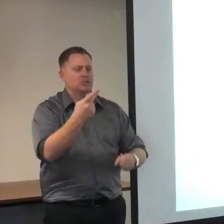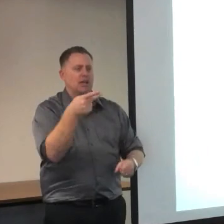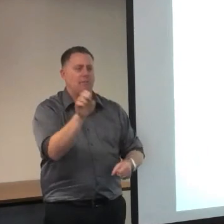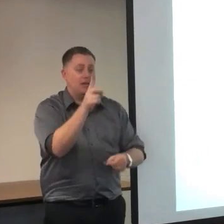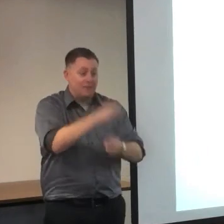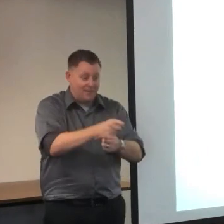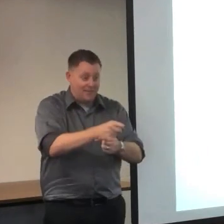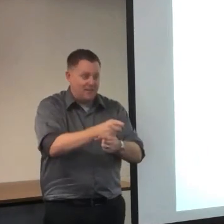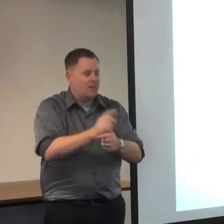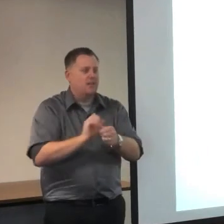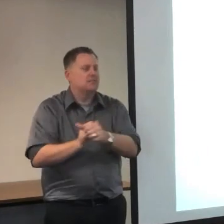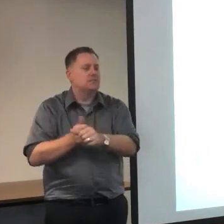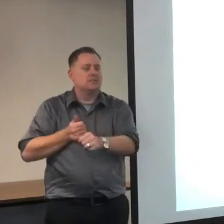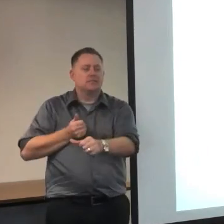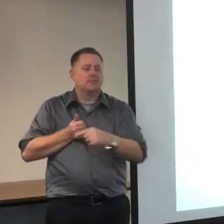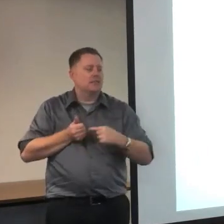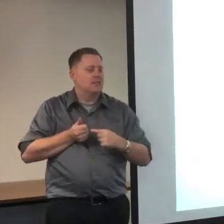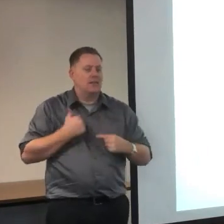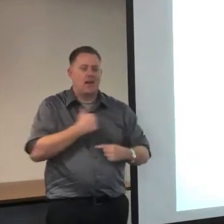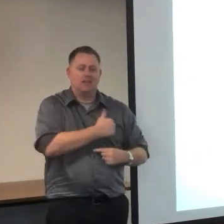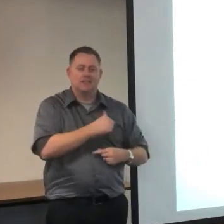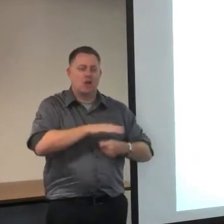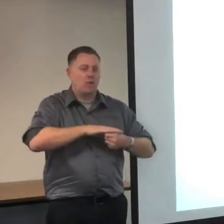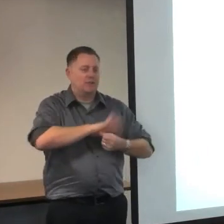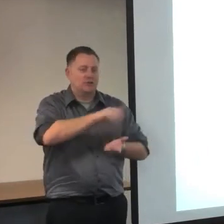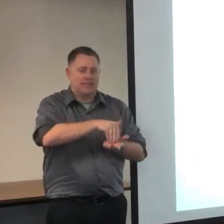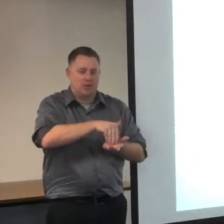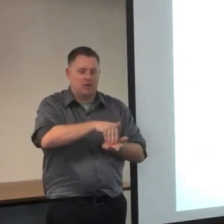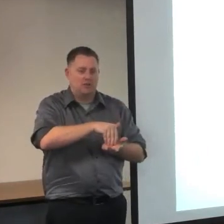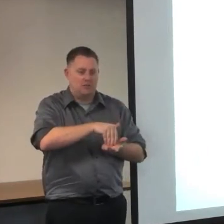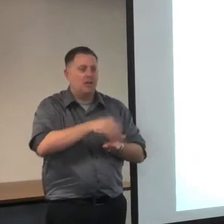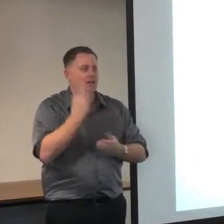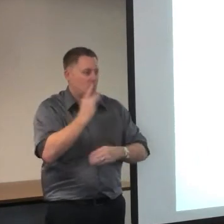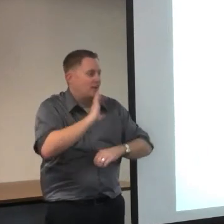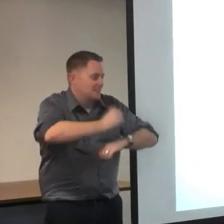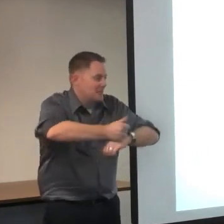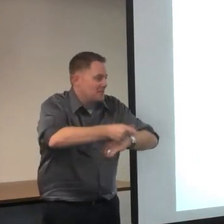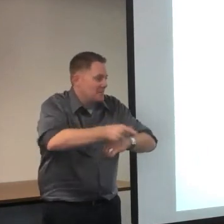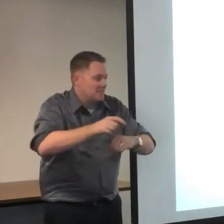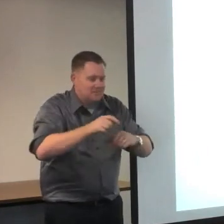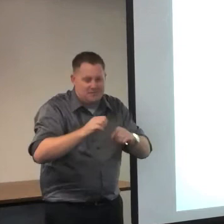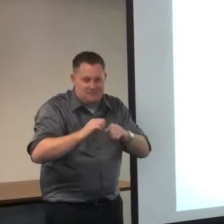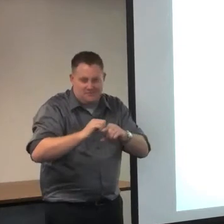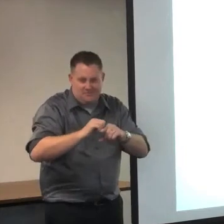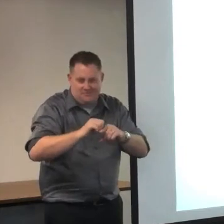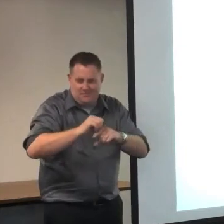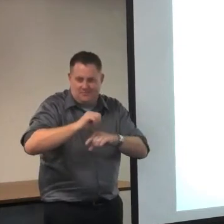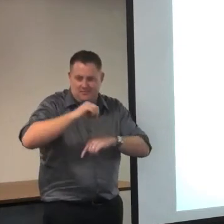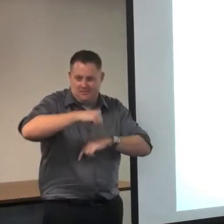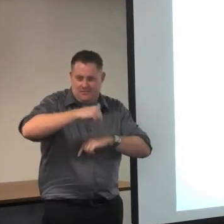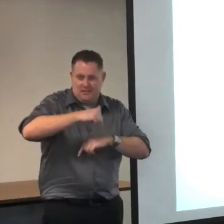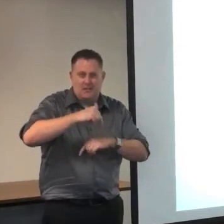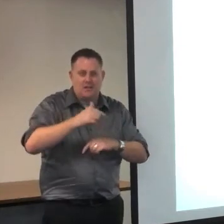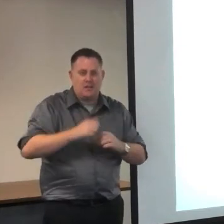We're getting away from that as a regional center, and that was the impetus for part of this training, was